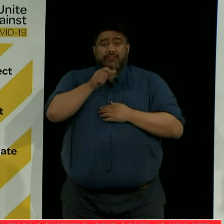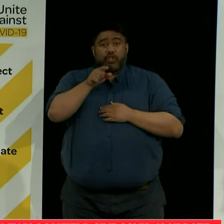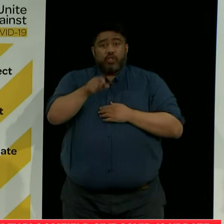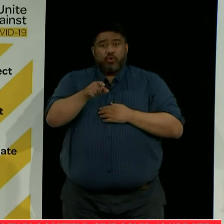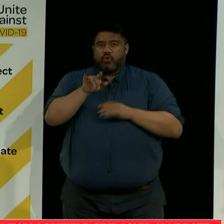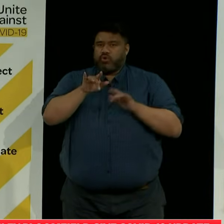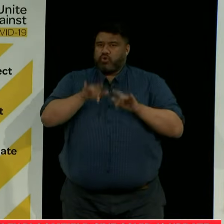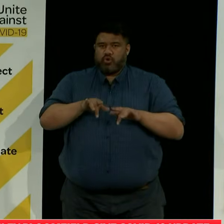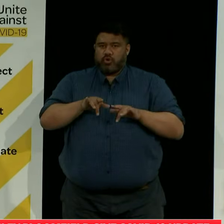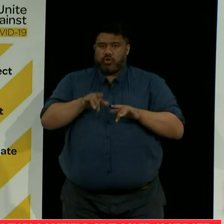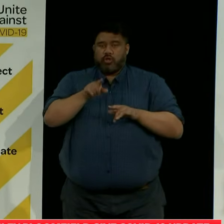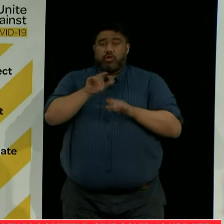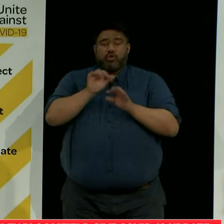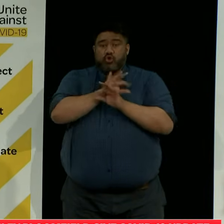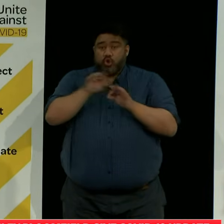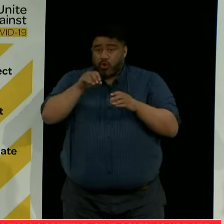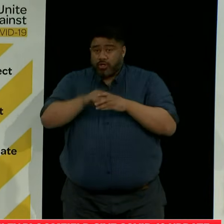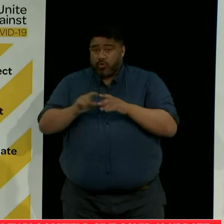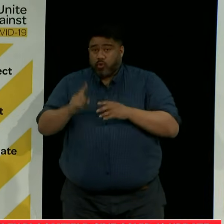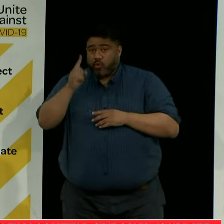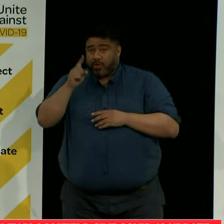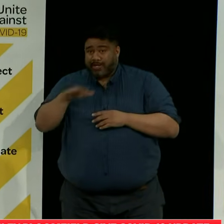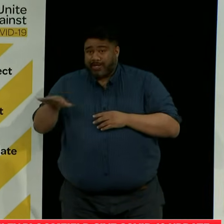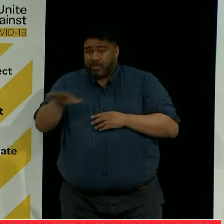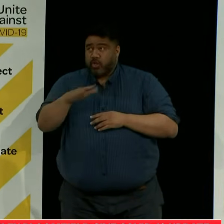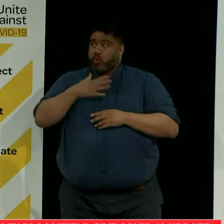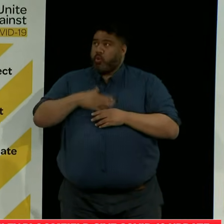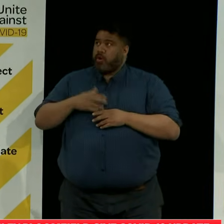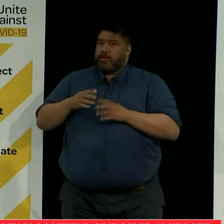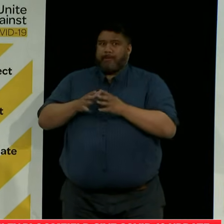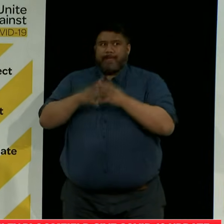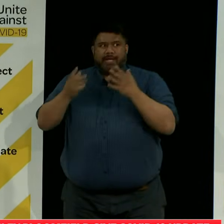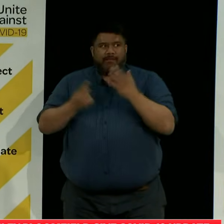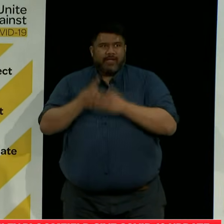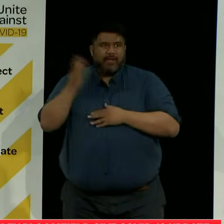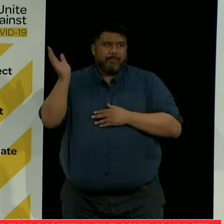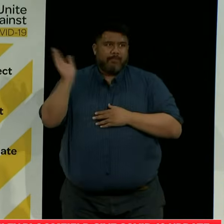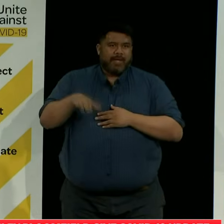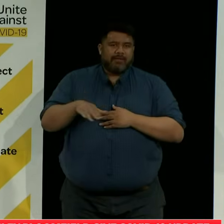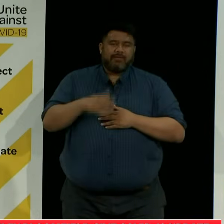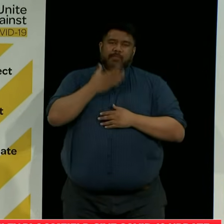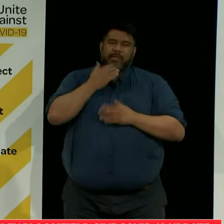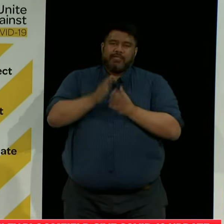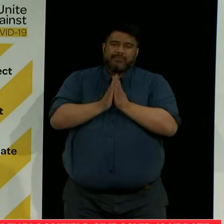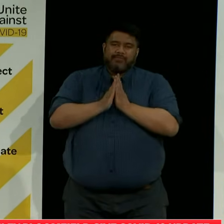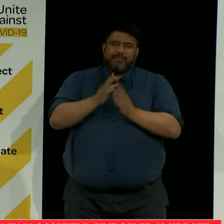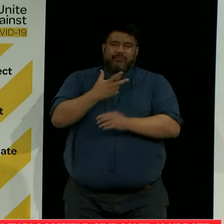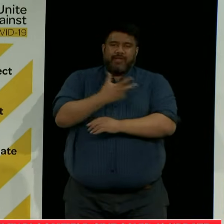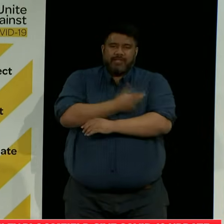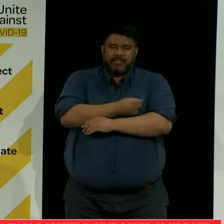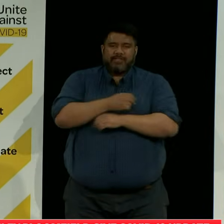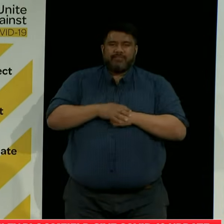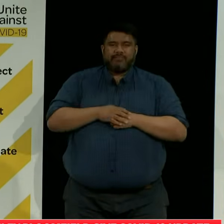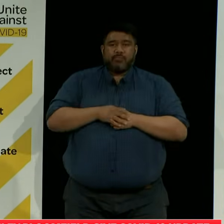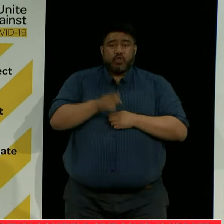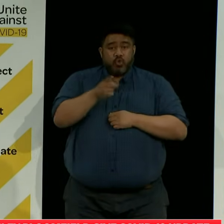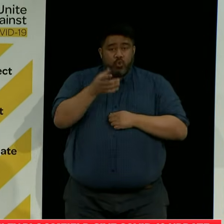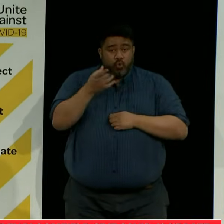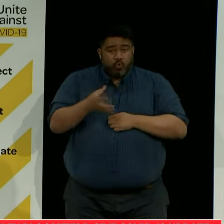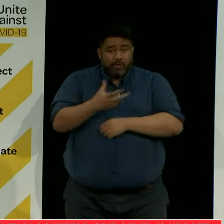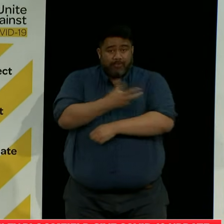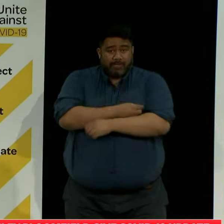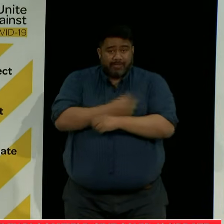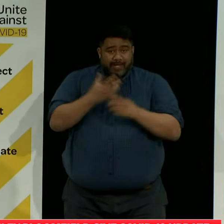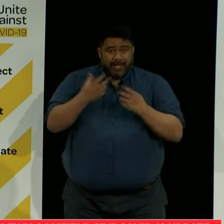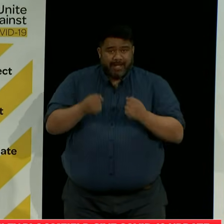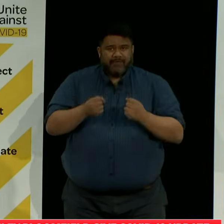of large-scale gatherings and events is get vaccinated. Or even better, if you are vaccinated, support and encourage someone who isn't to get